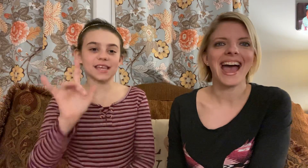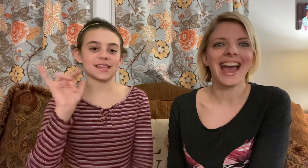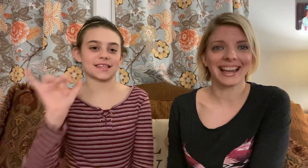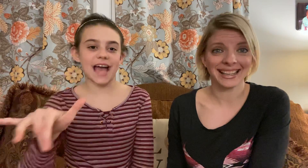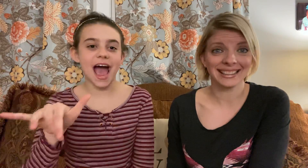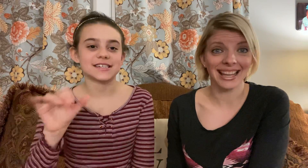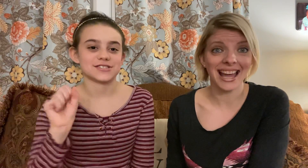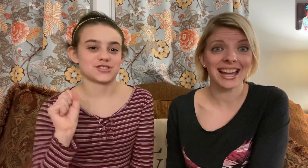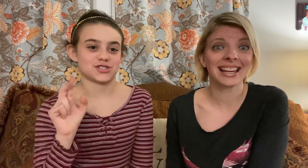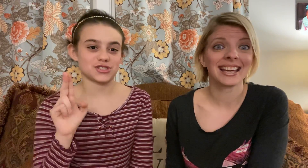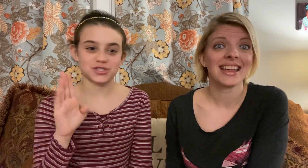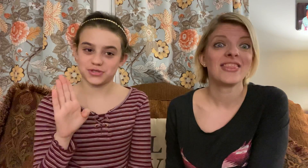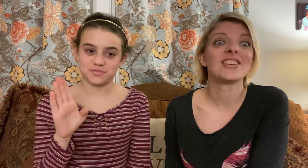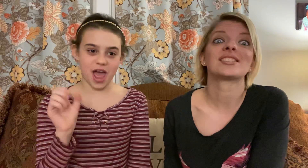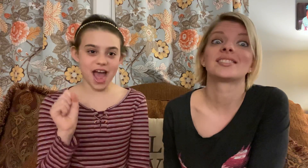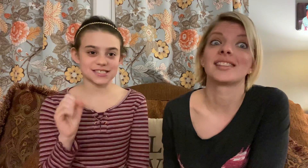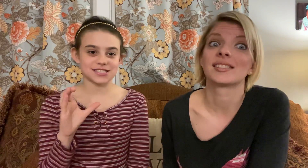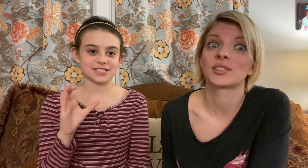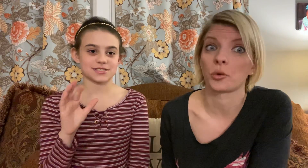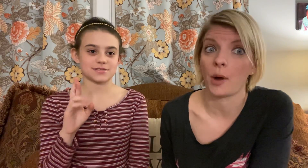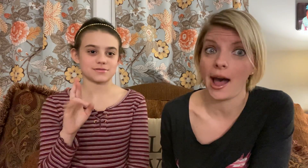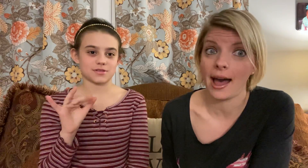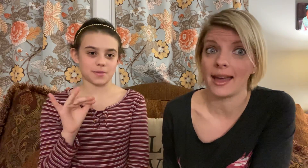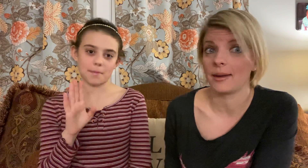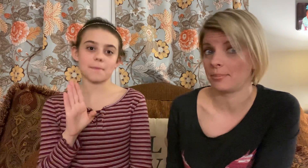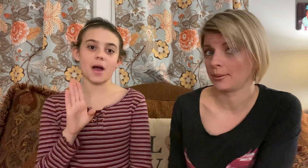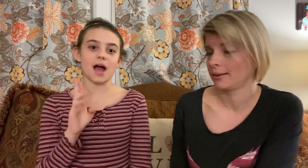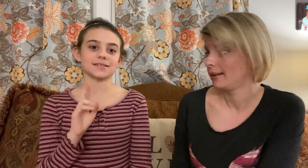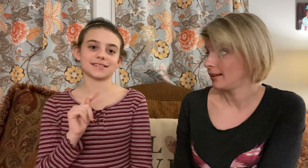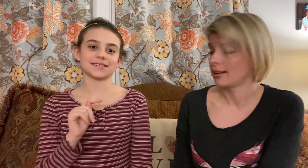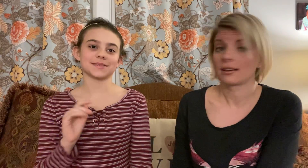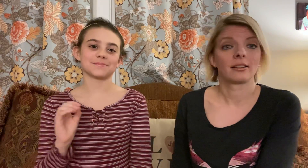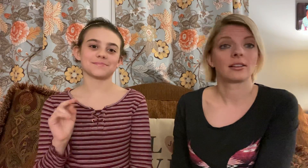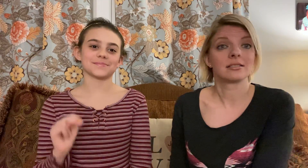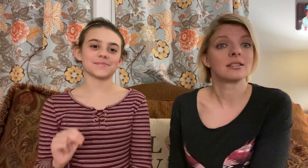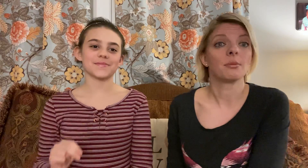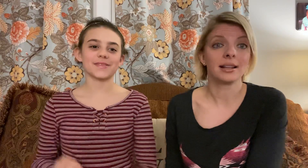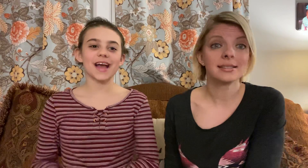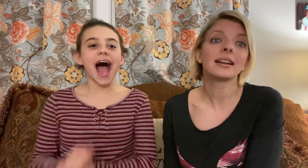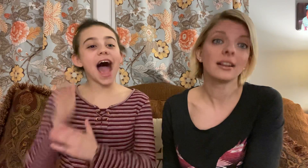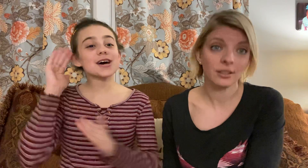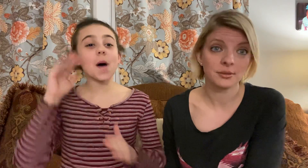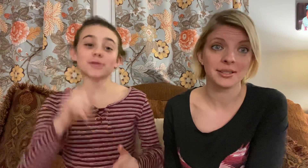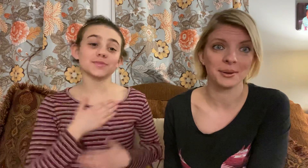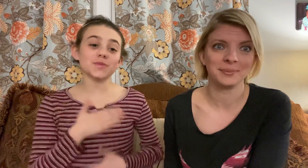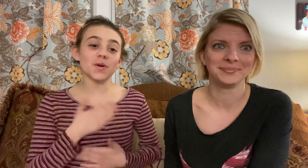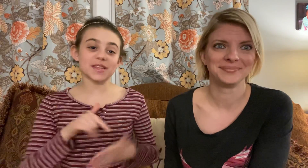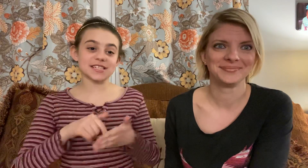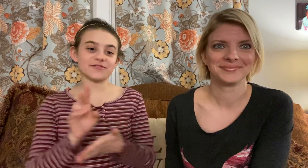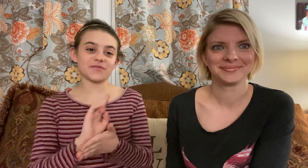and click the subscribe because she wants it on